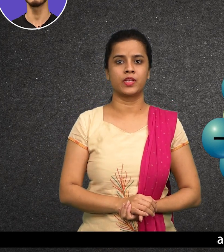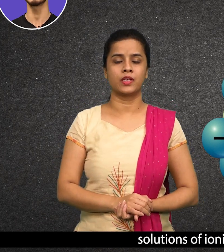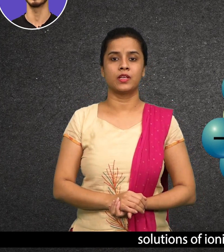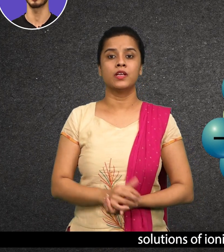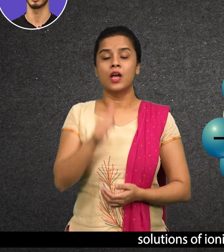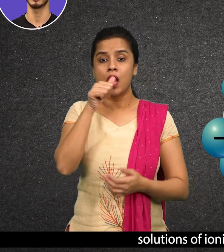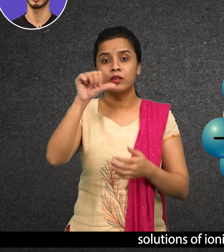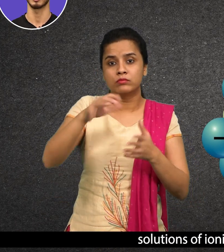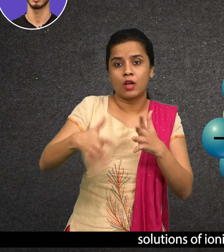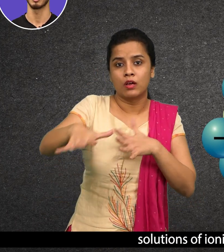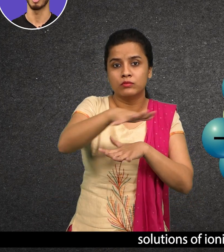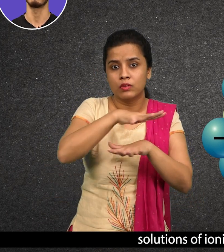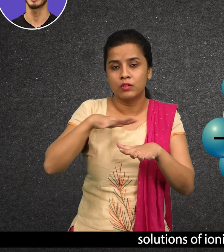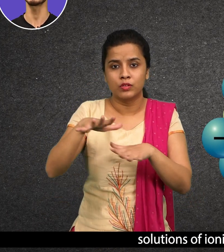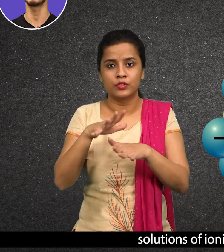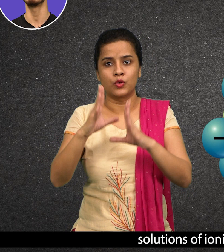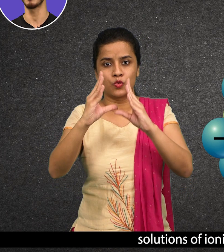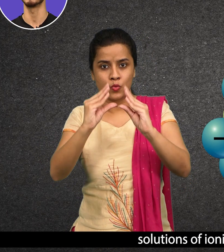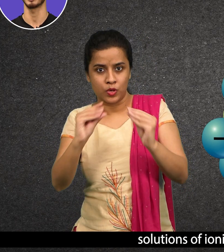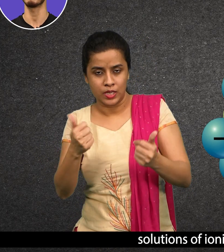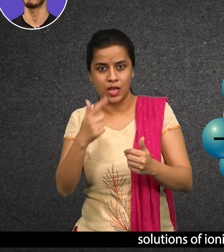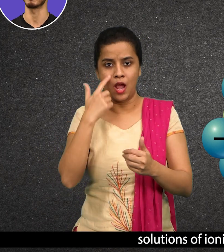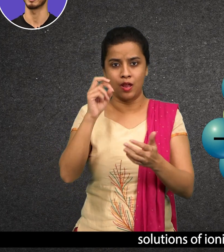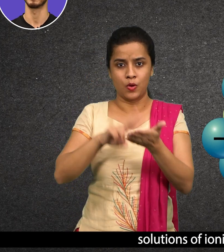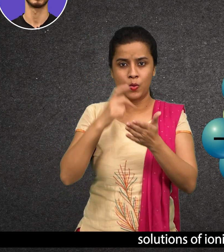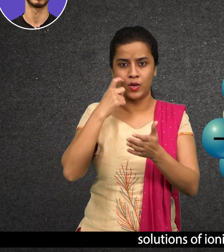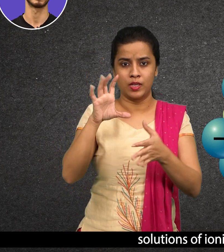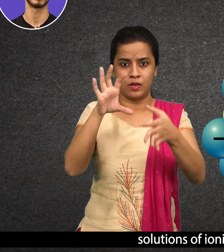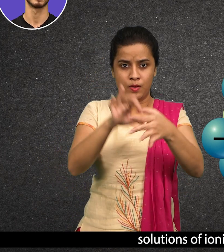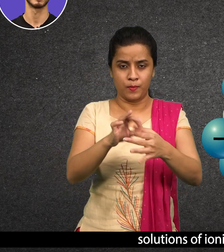And aqueous solutions of ionic compounds are formed.